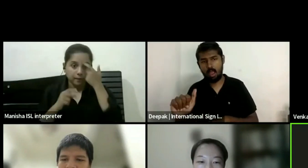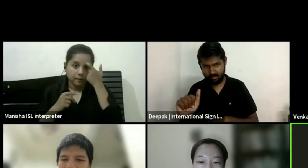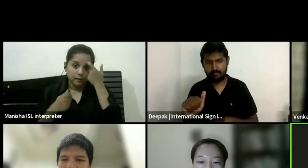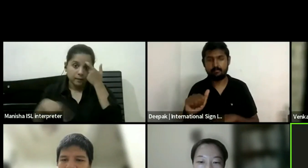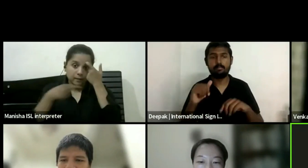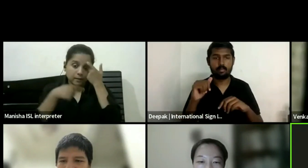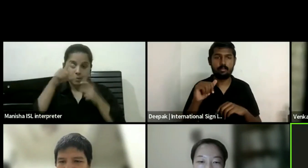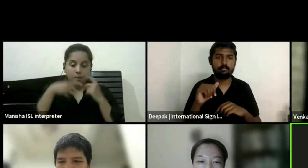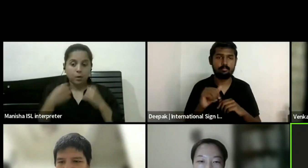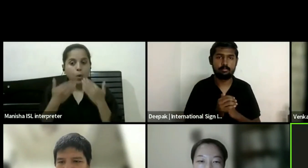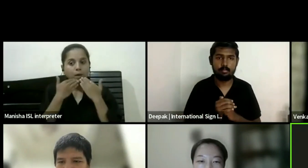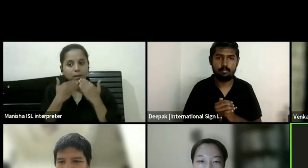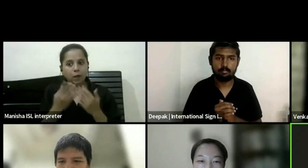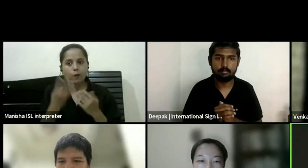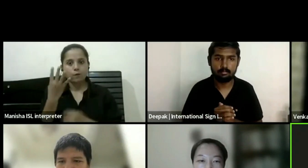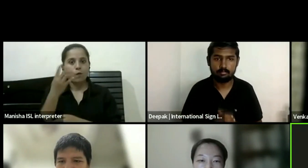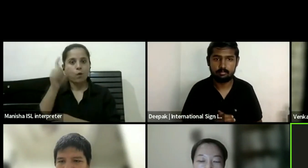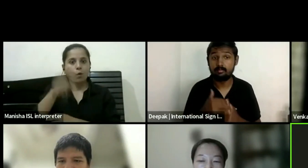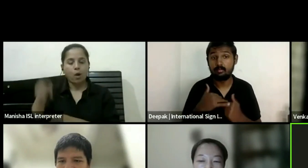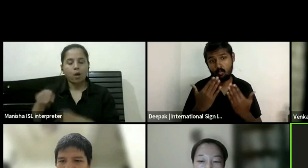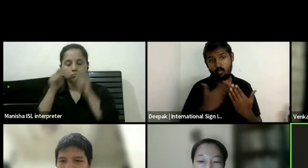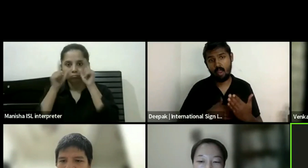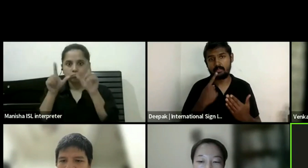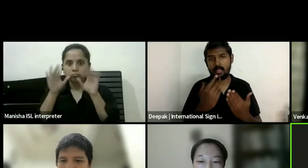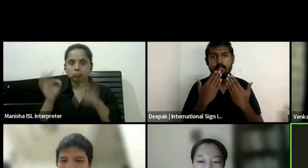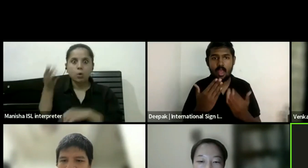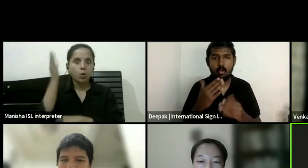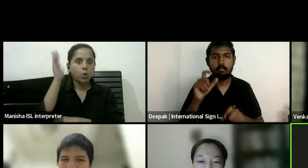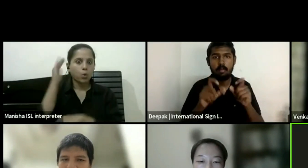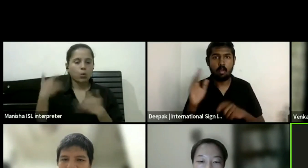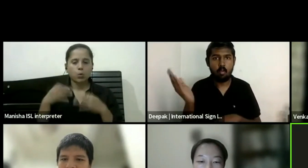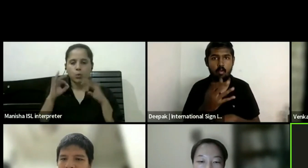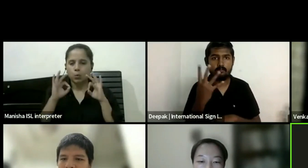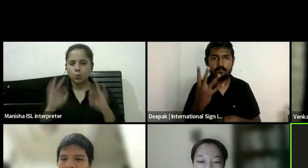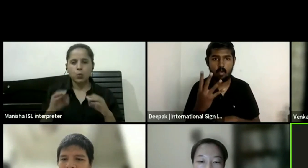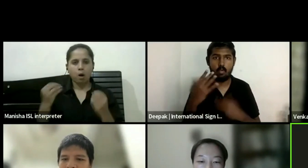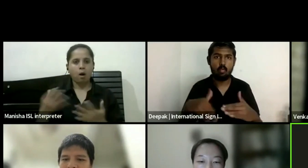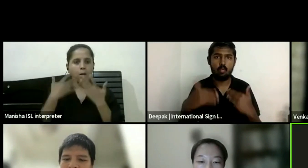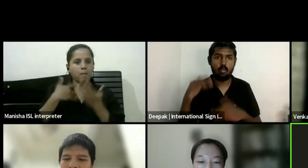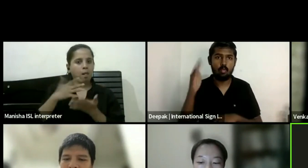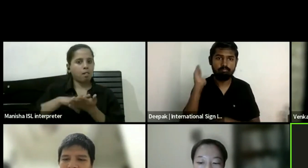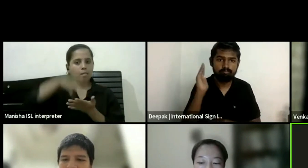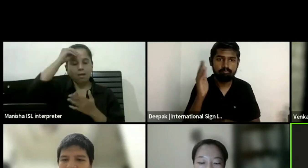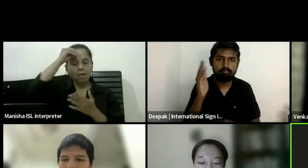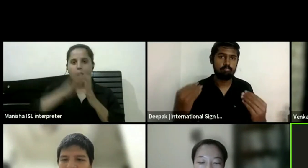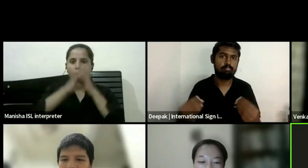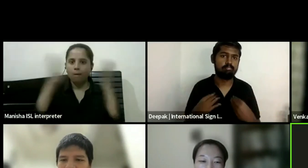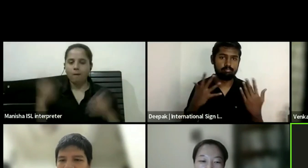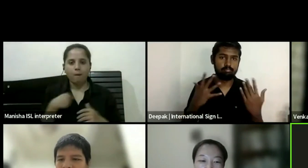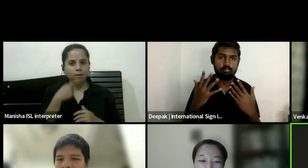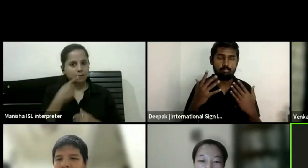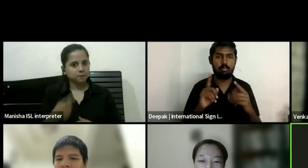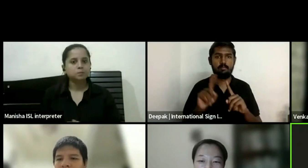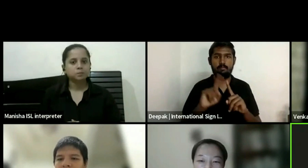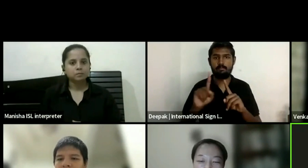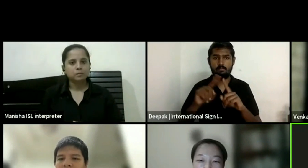four presenters for their eye-opening presentation. It was really very enriching. I learned a lot for myself.